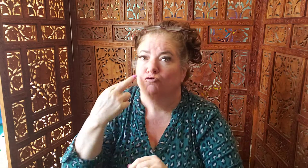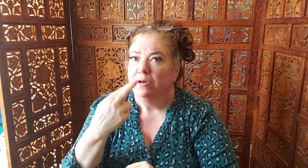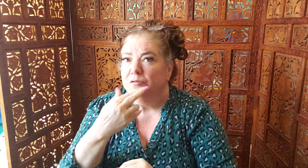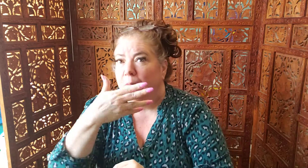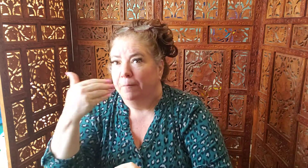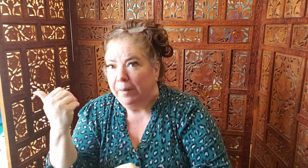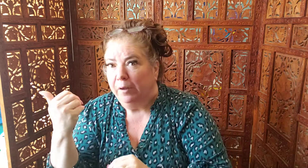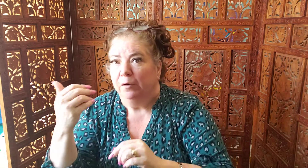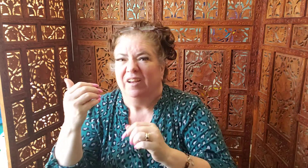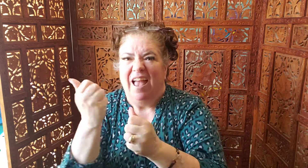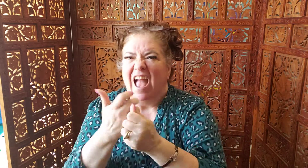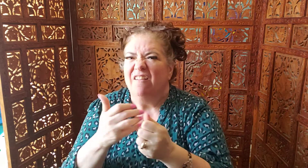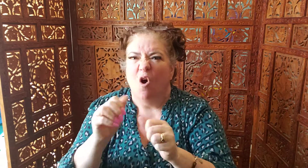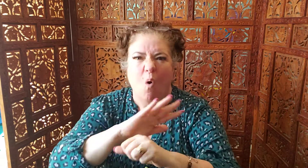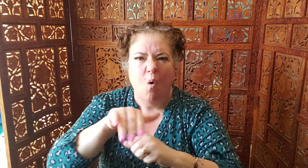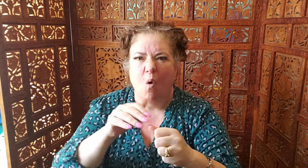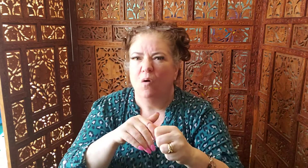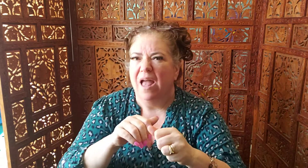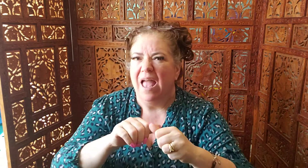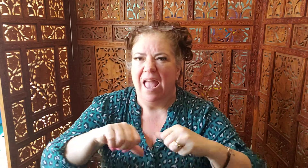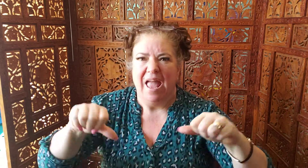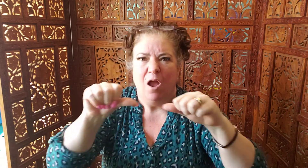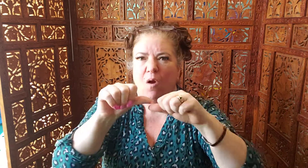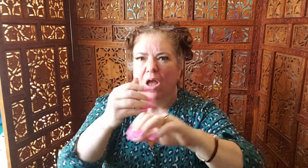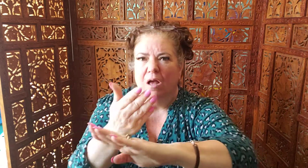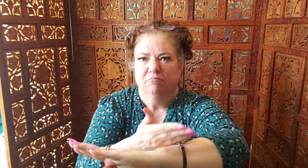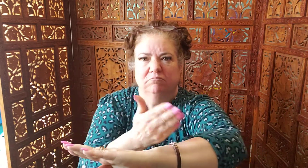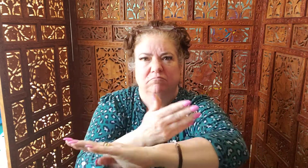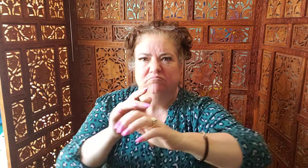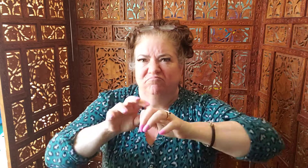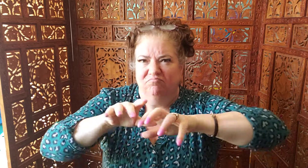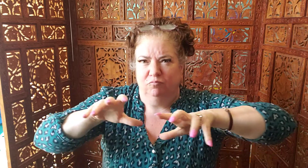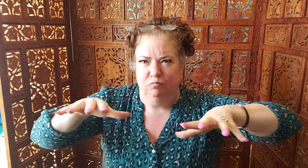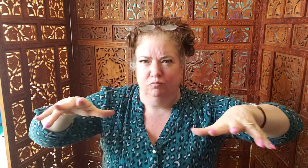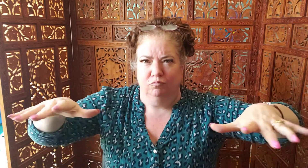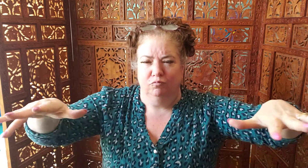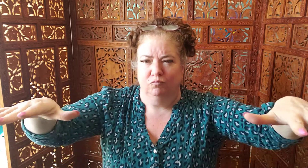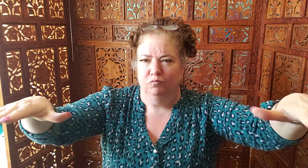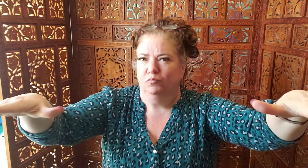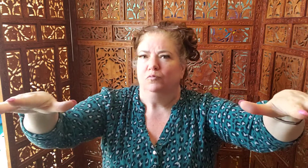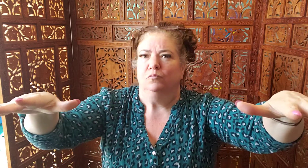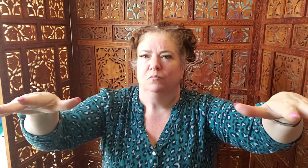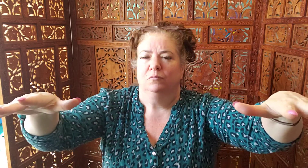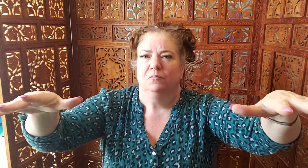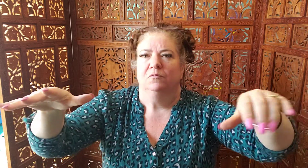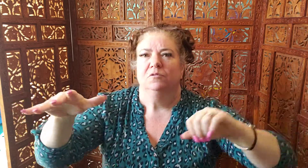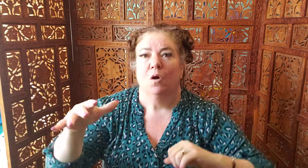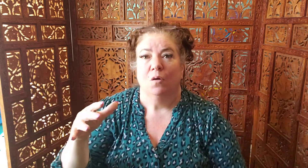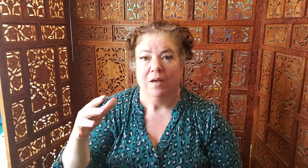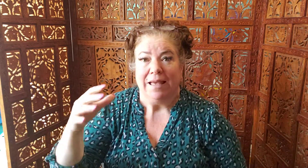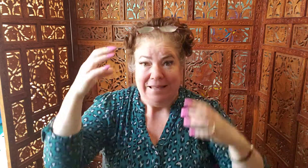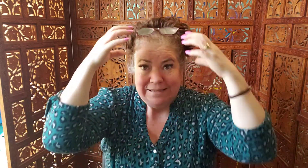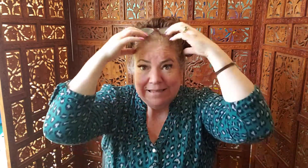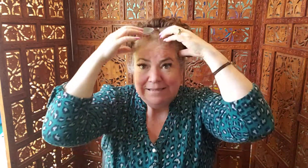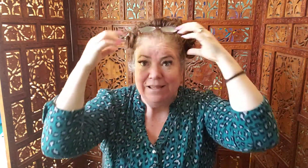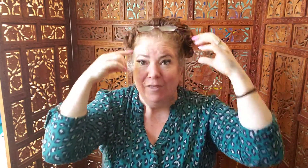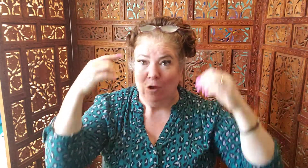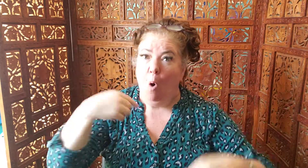pretty much untrue. The show that moved into the refurbished New Amsterdam in the fall of 1997 was The Lion King,